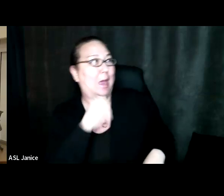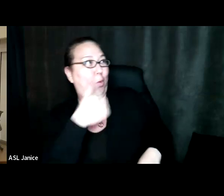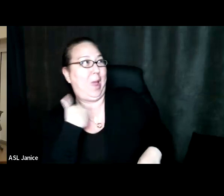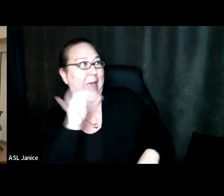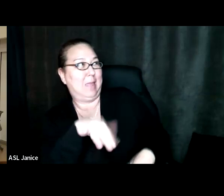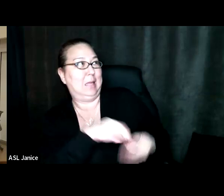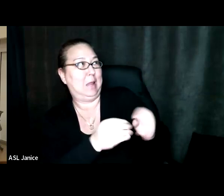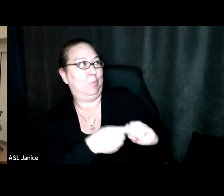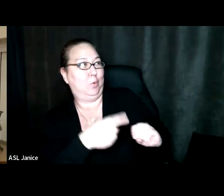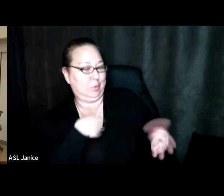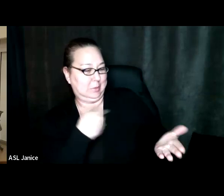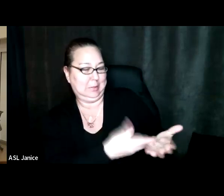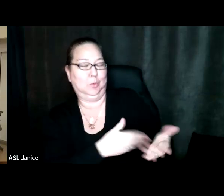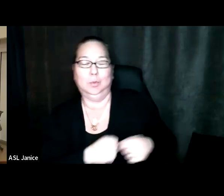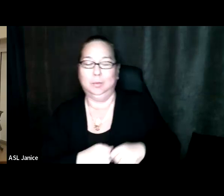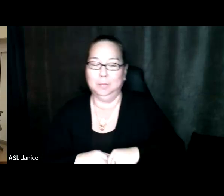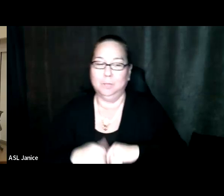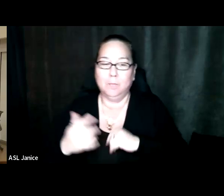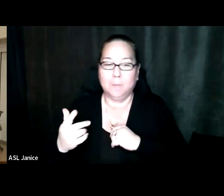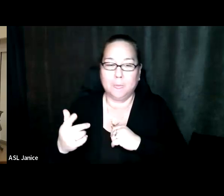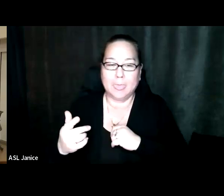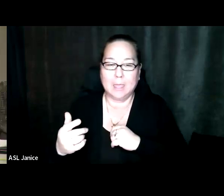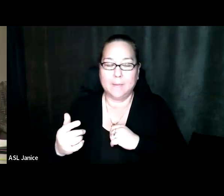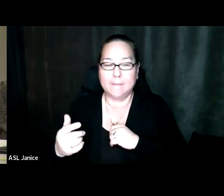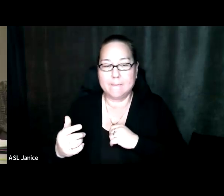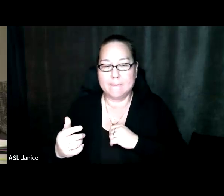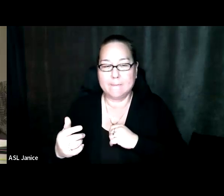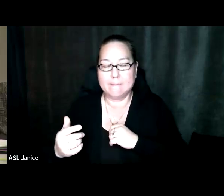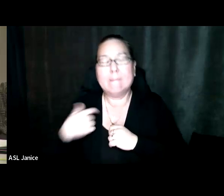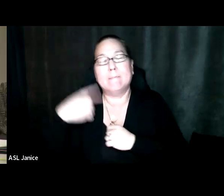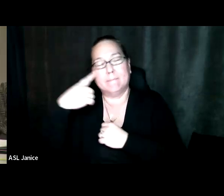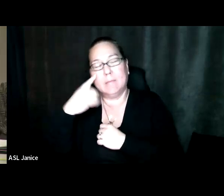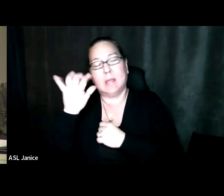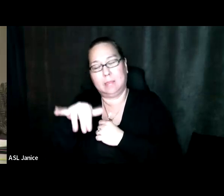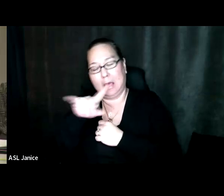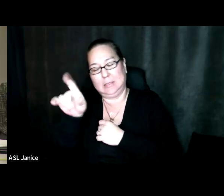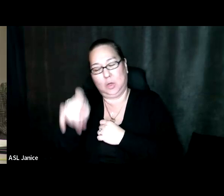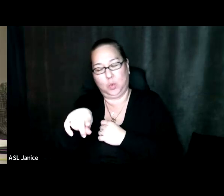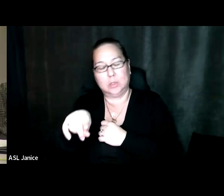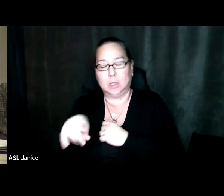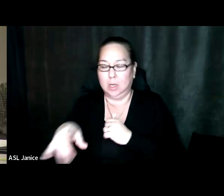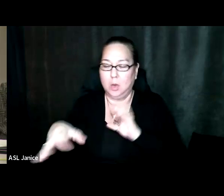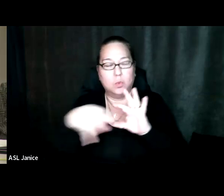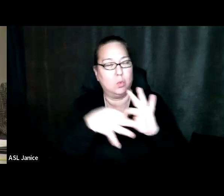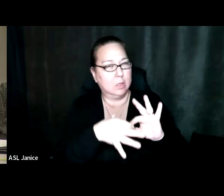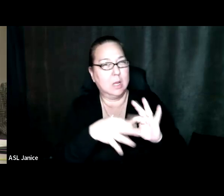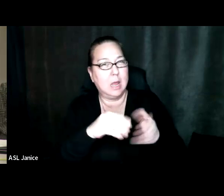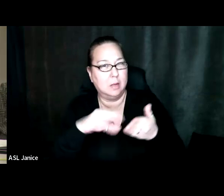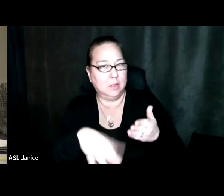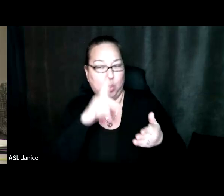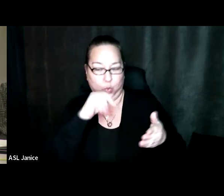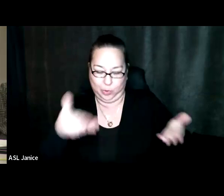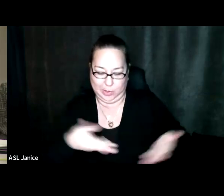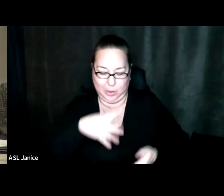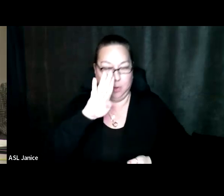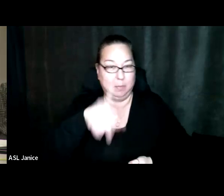We'll follow up. We'll follow up on that because I think it really is, it is the question of our students that are in the BPS that don't get a